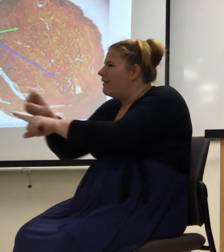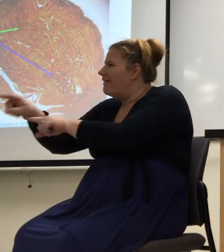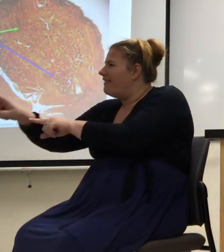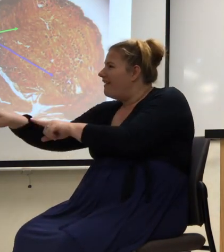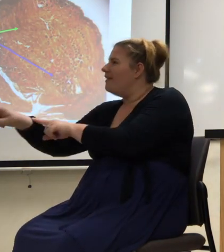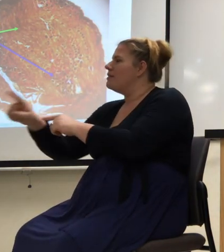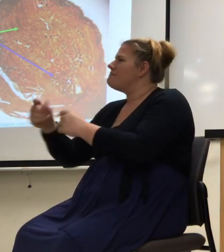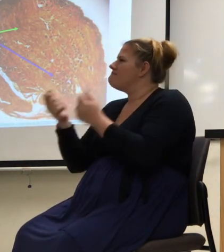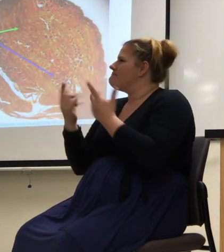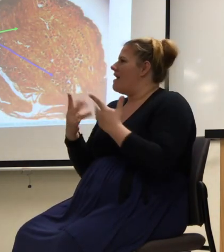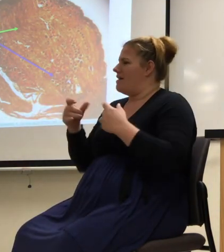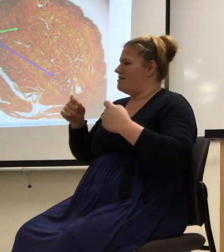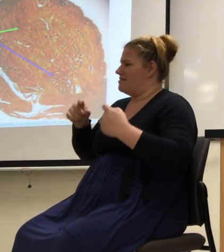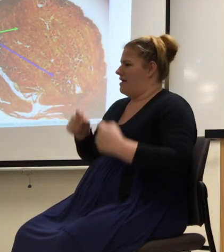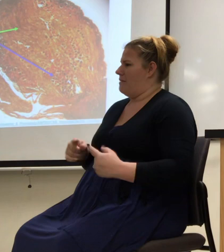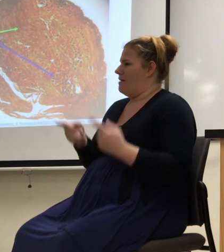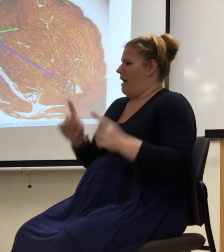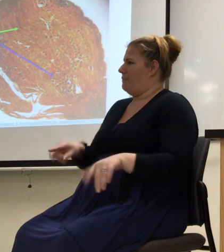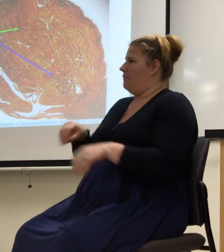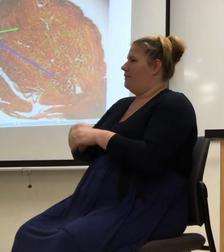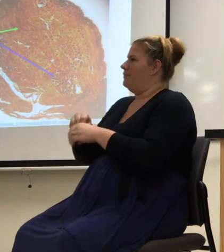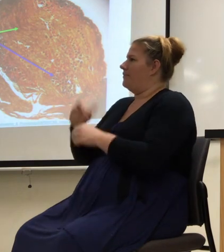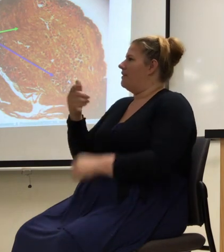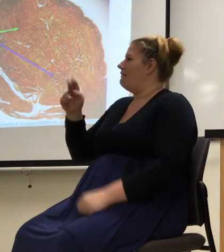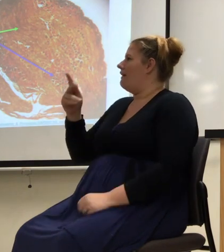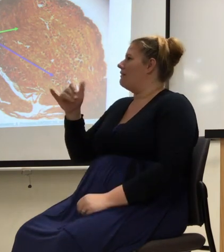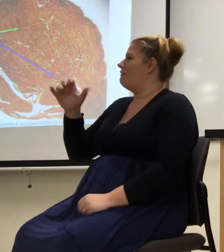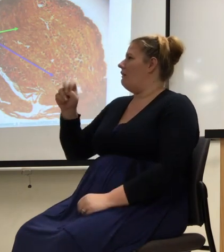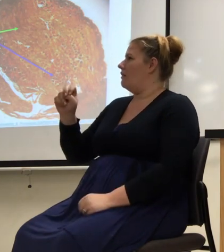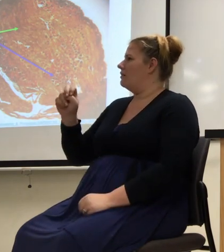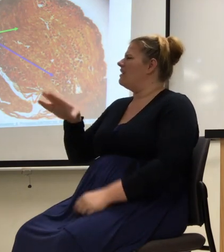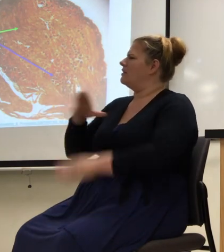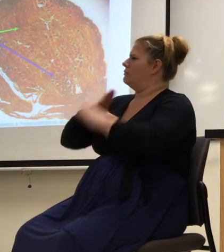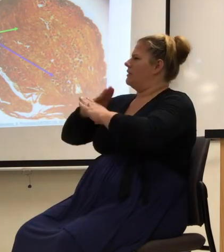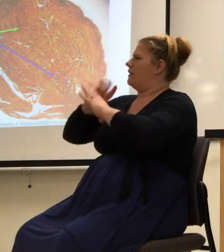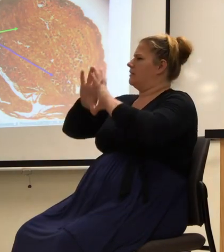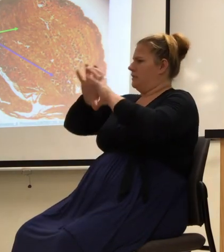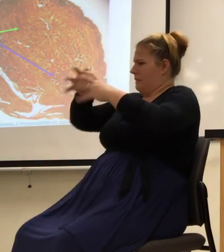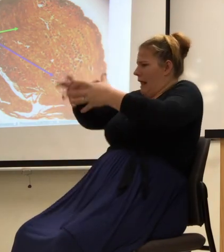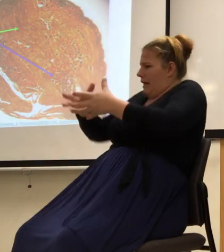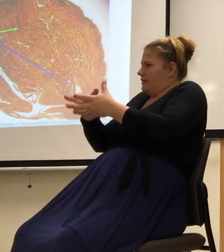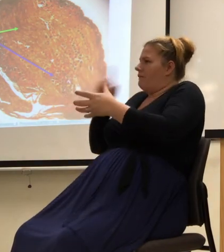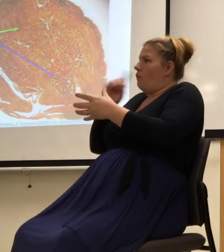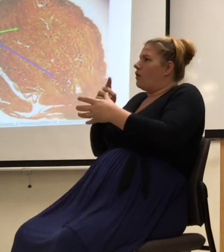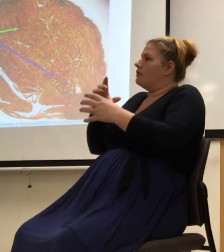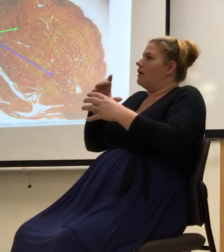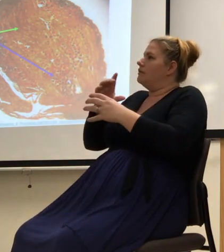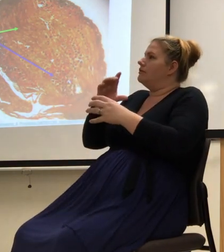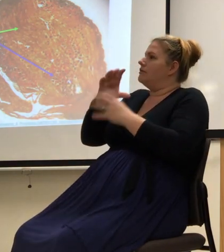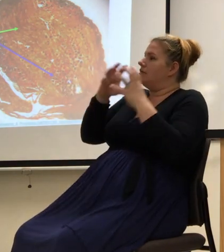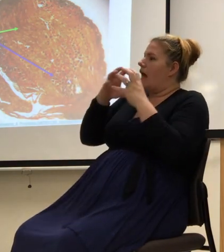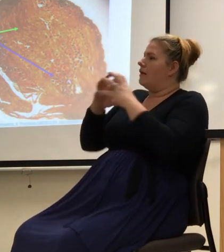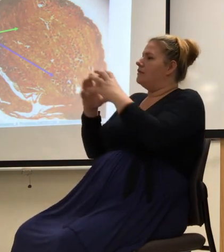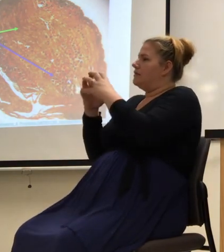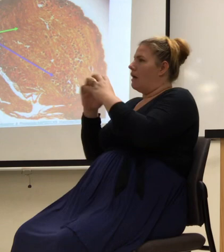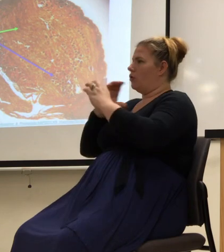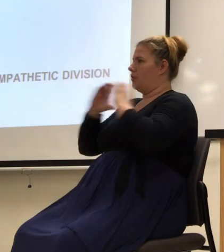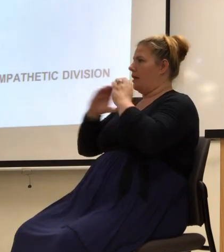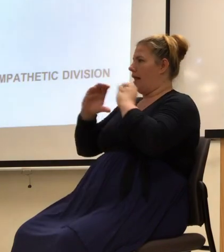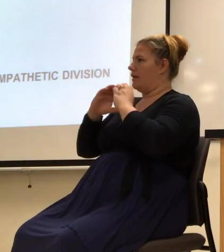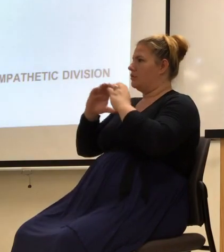You need a protective space that's encapsulated, you know, a safe place for a cell-to-cell communication. They occur in the